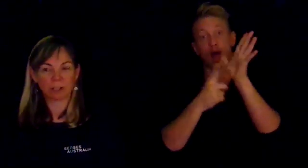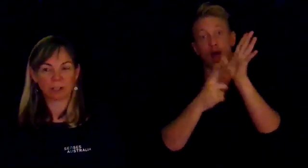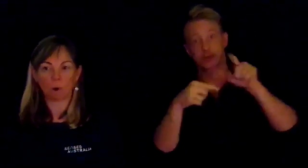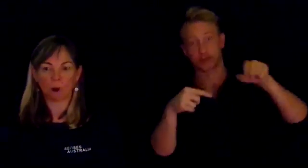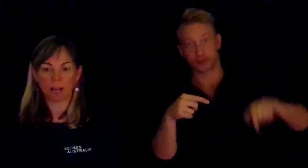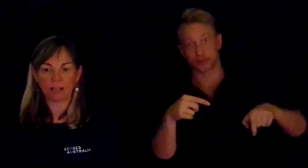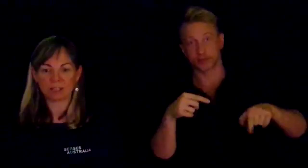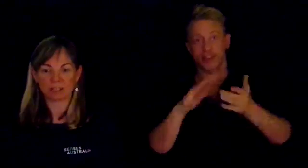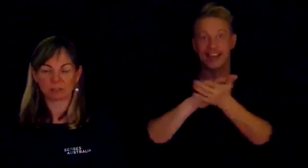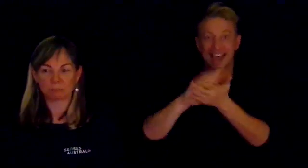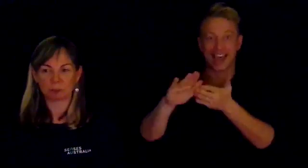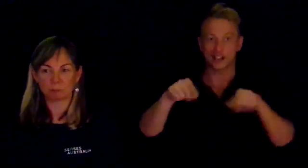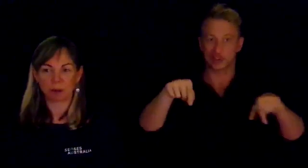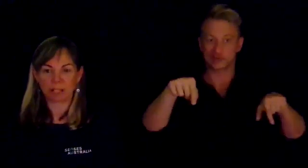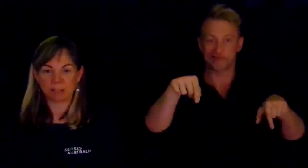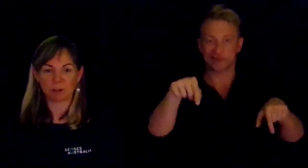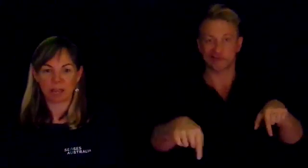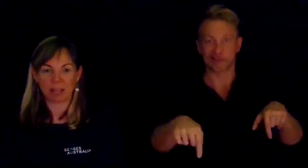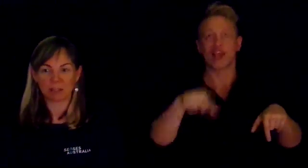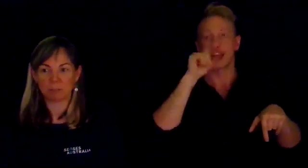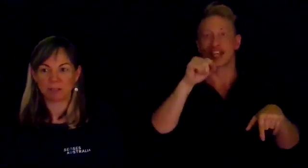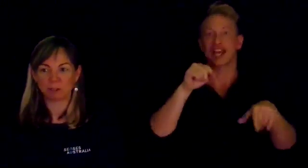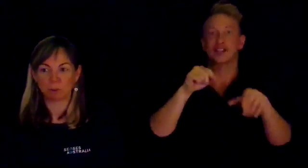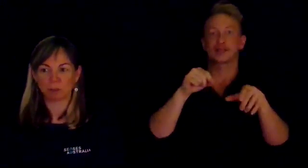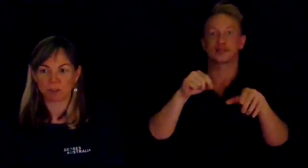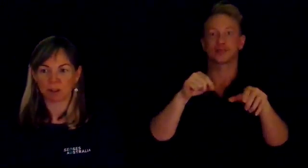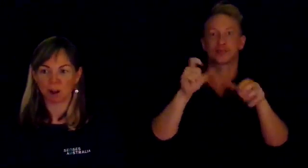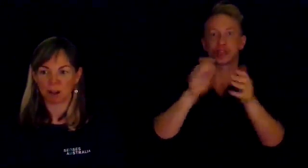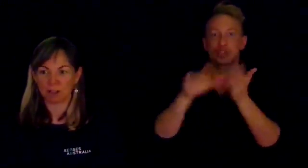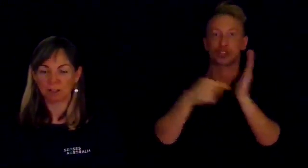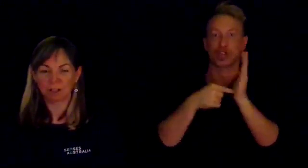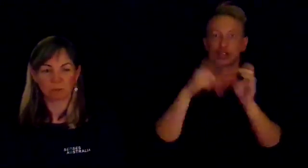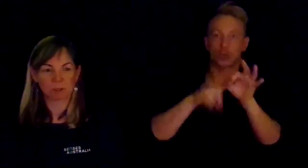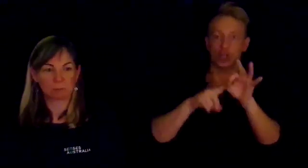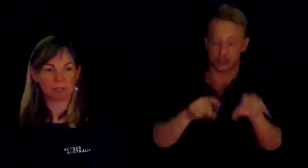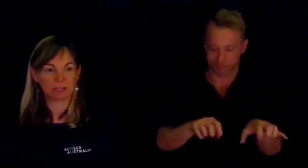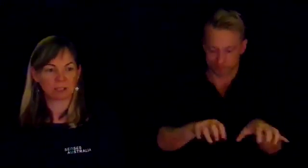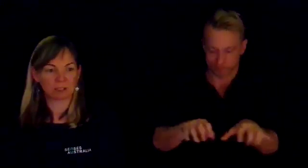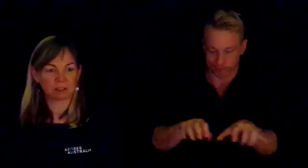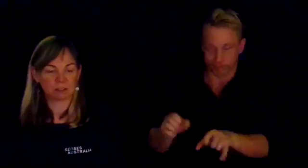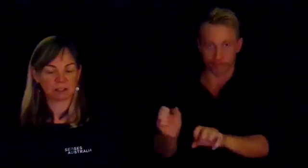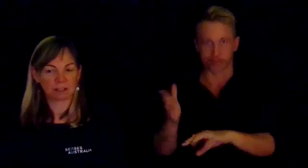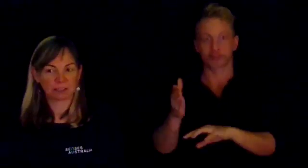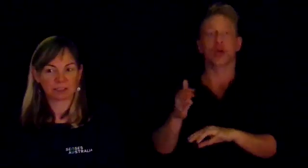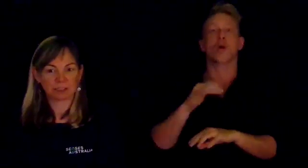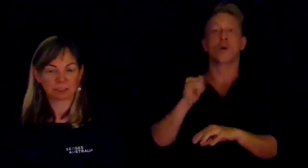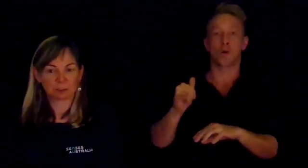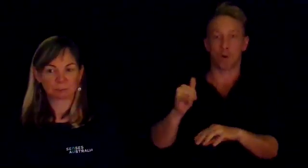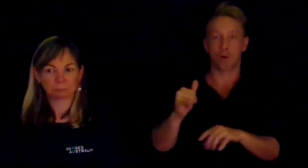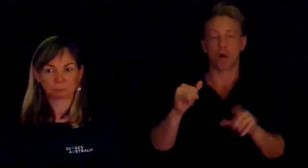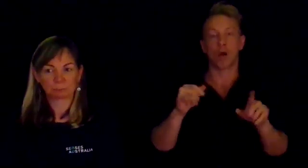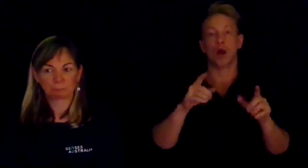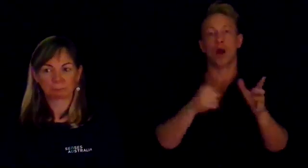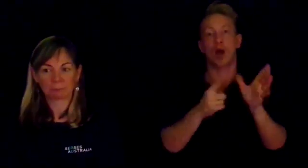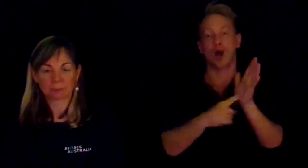click Alt-Y to raise your hand. That means you want to sign or speak.